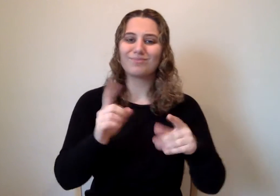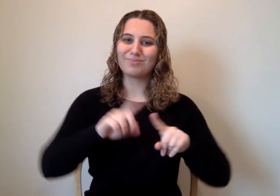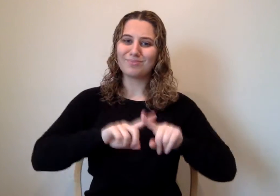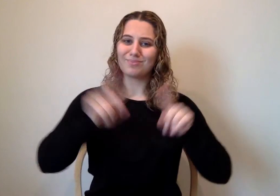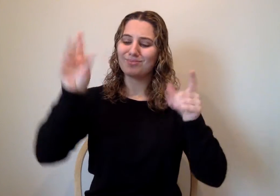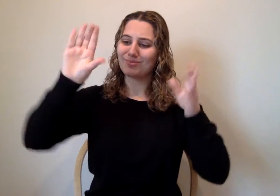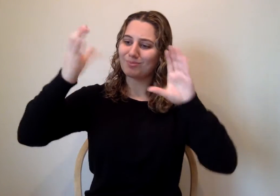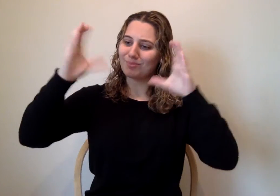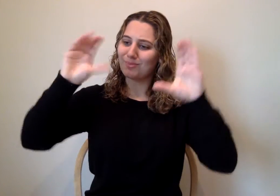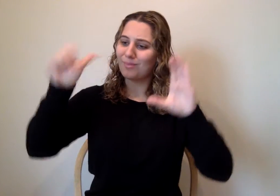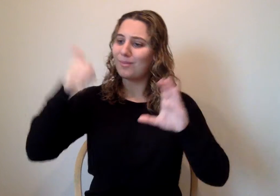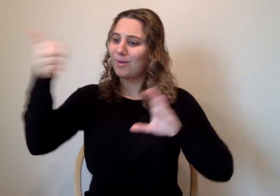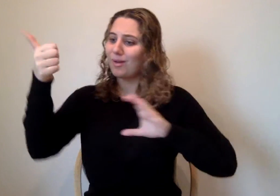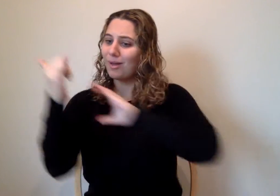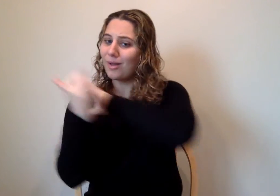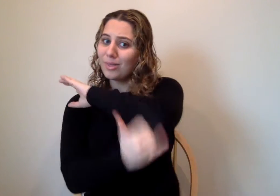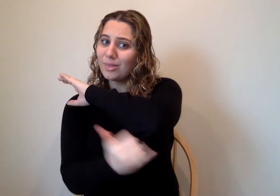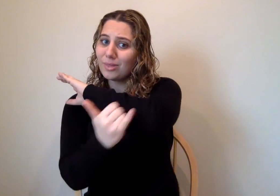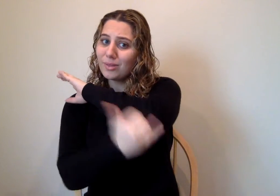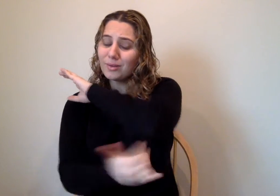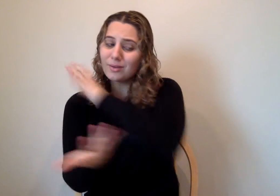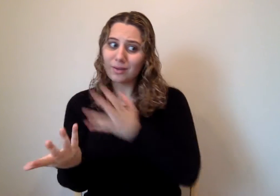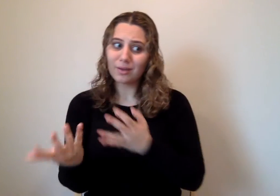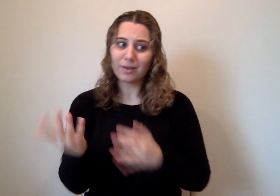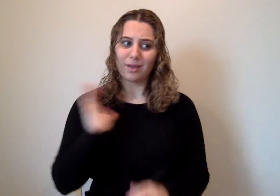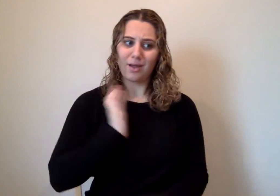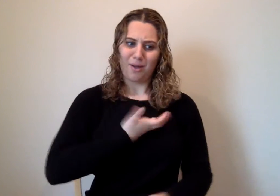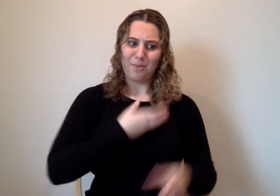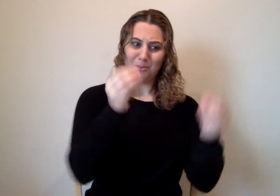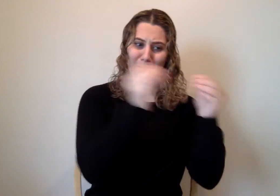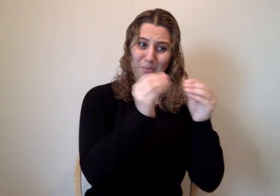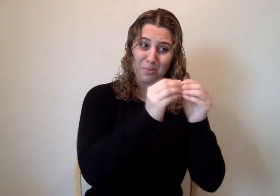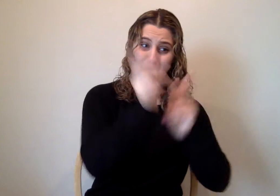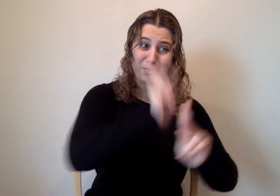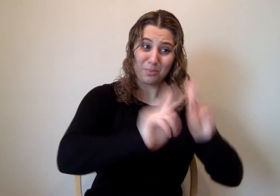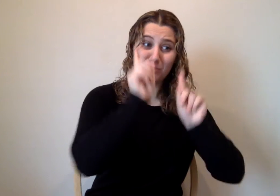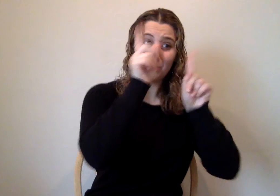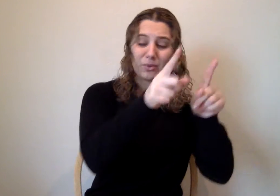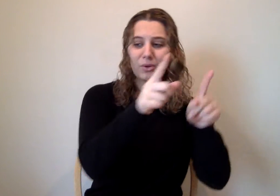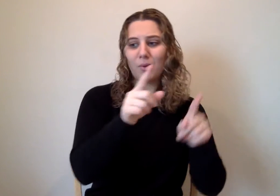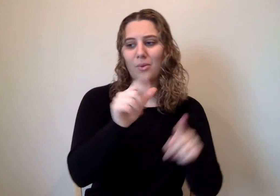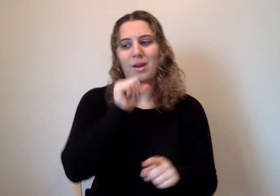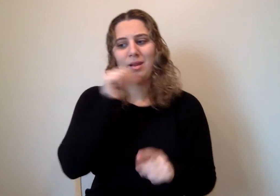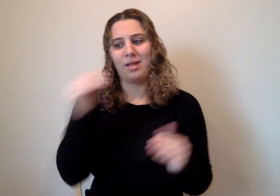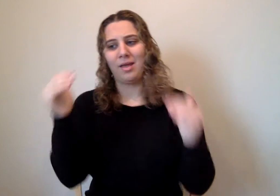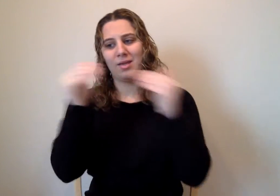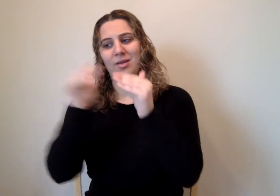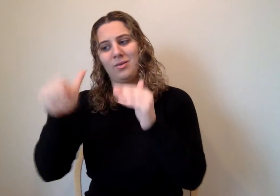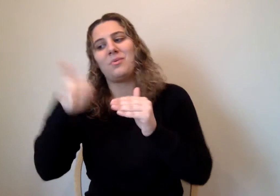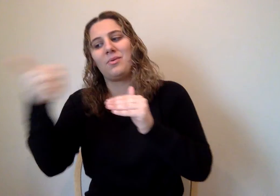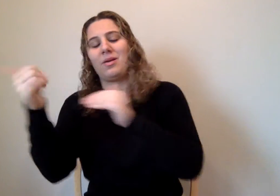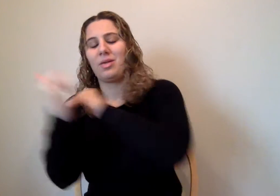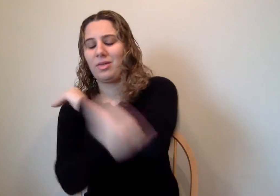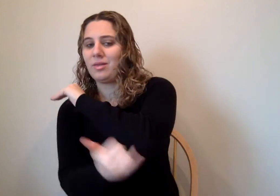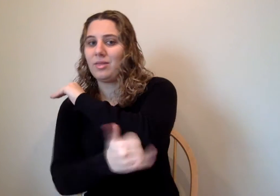other democratic nation in the West. Be that as it may, let's take a look at